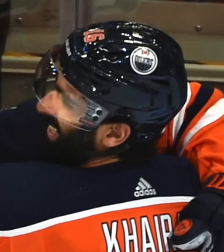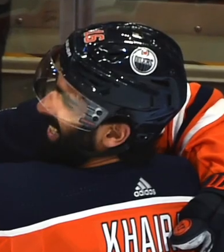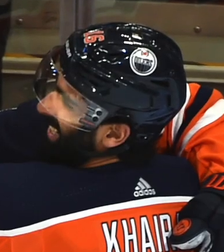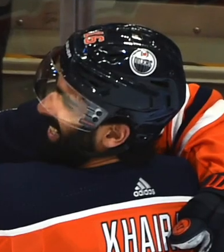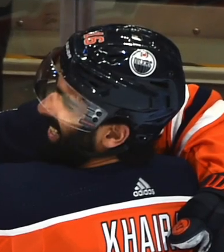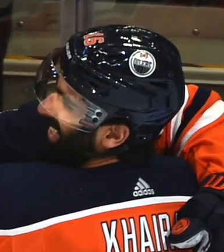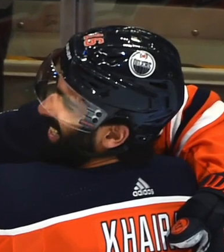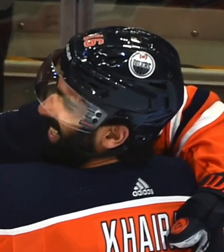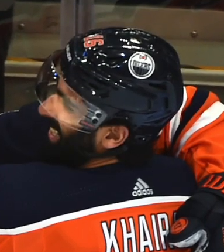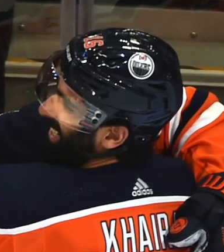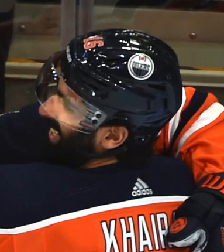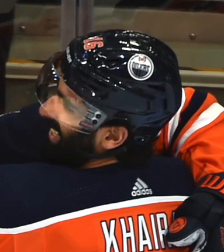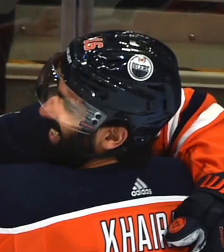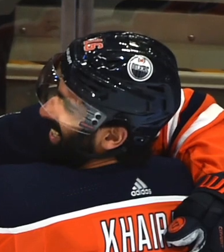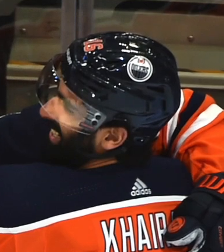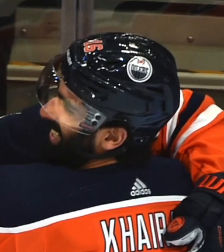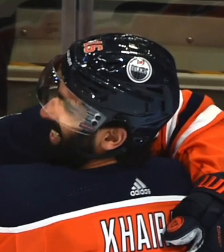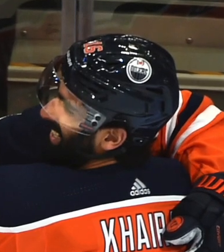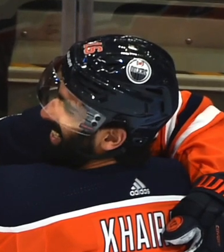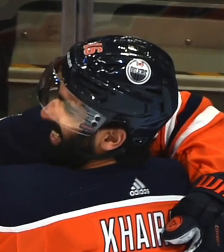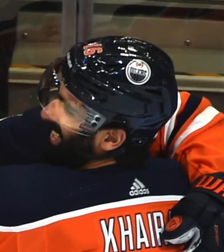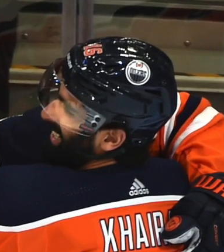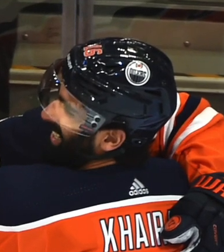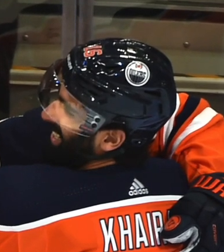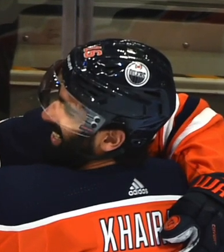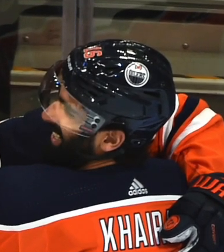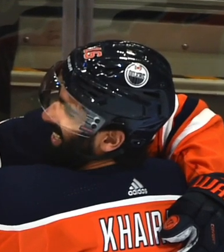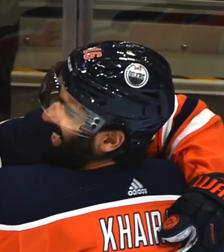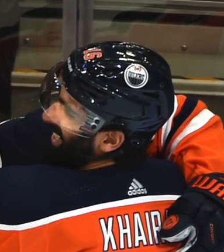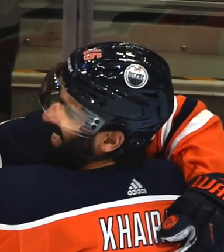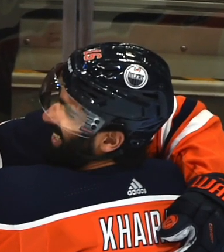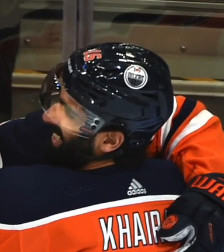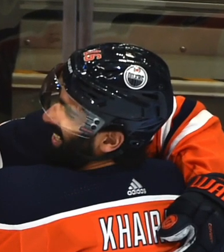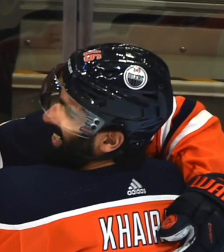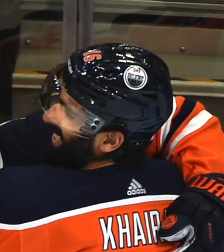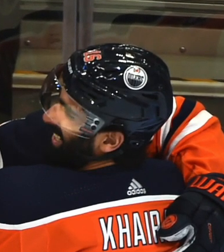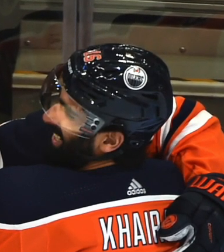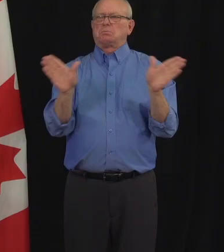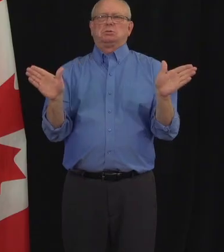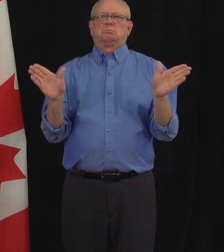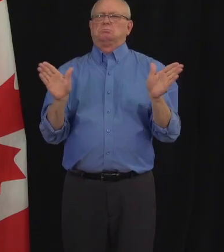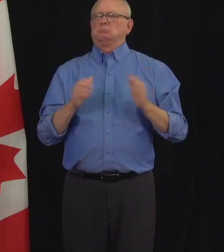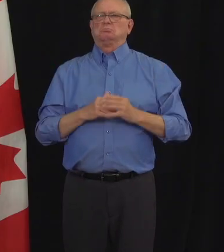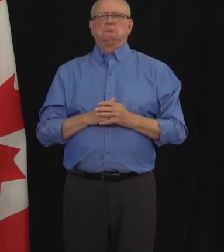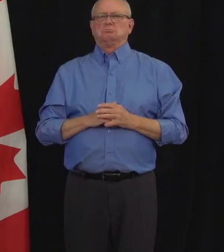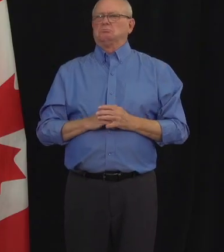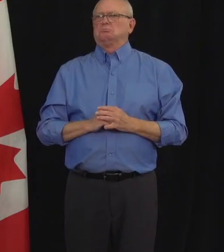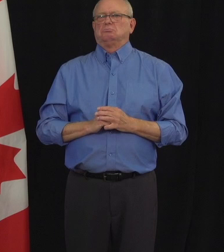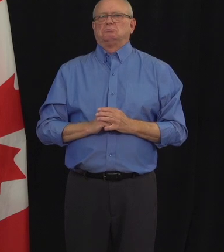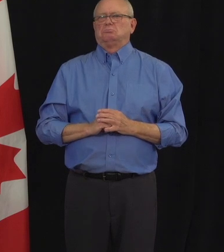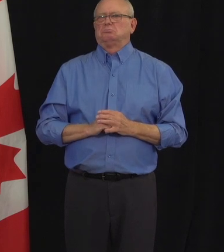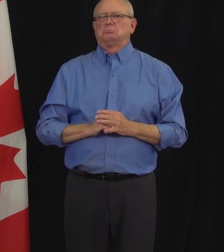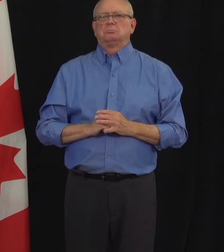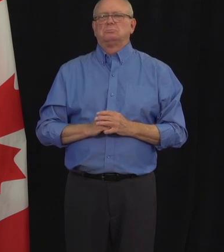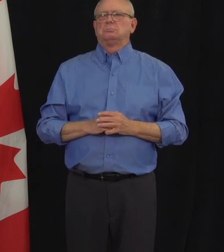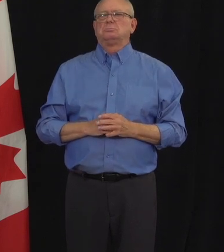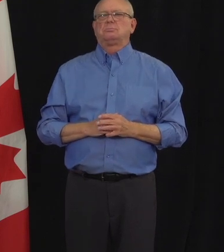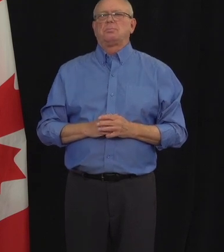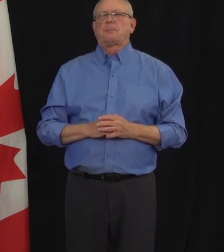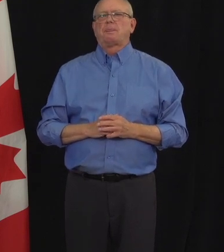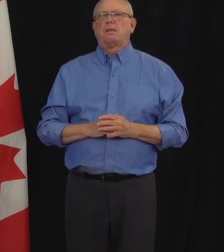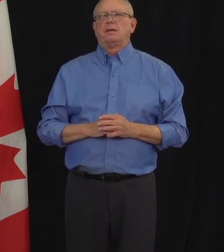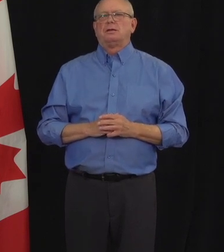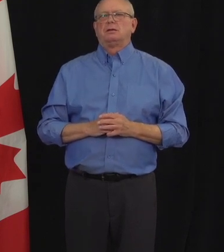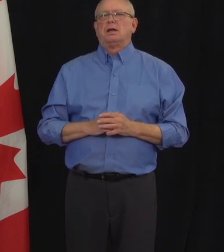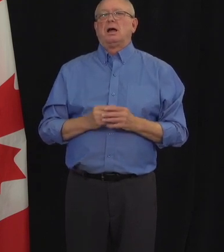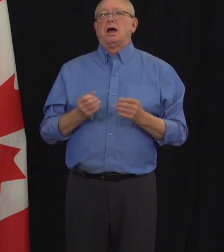NHL hub city without risk to the public in Edmonton. With respect to the number of cases that we've had, again,